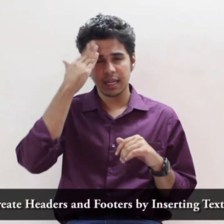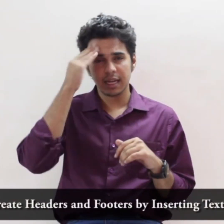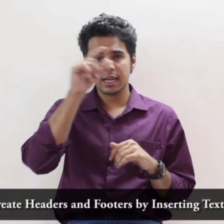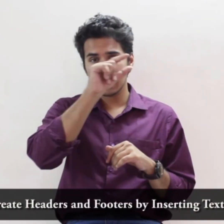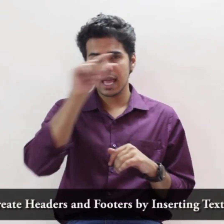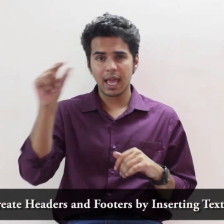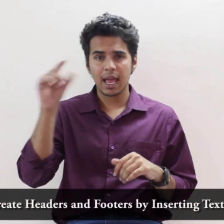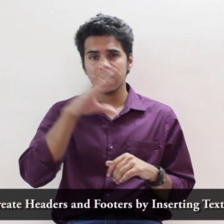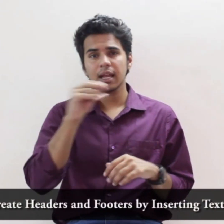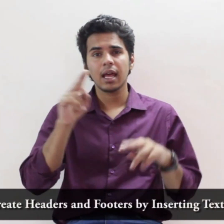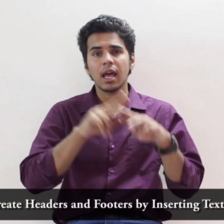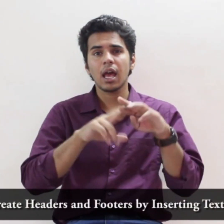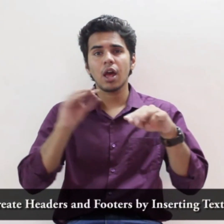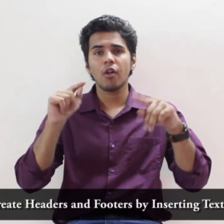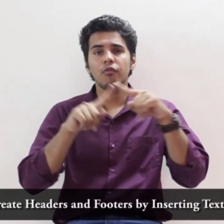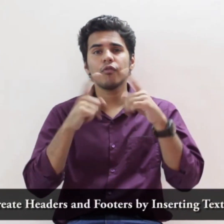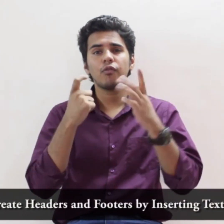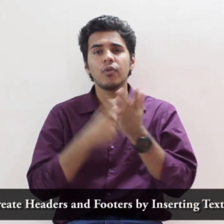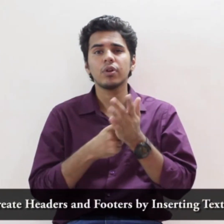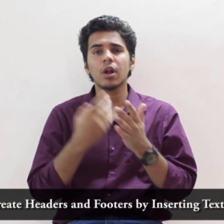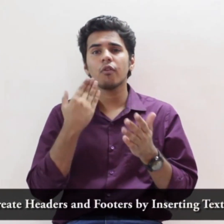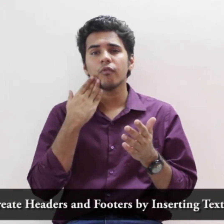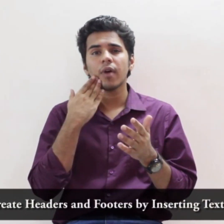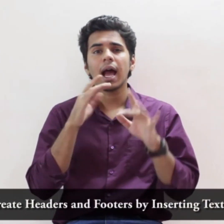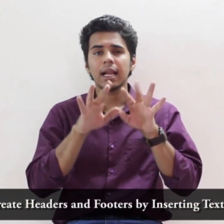create headers and footers by inserting text.